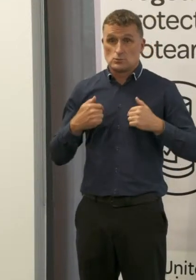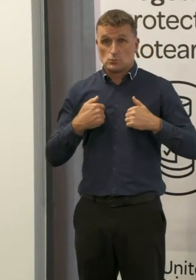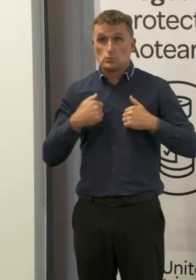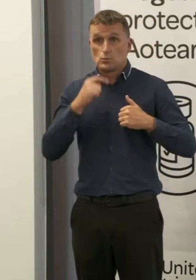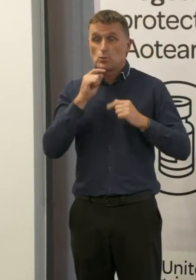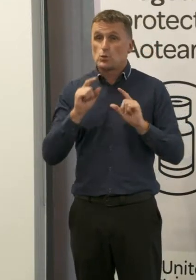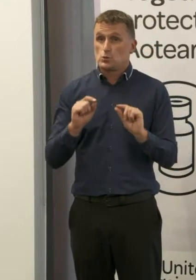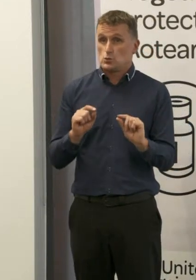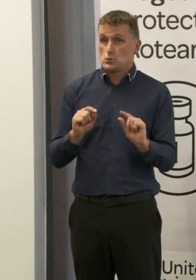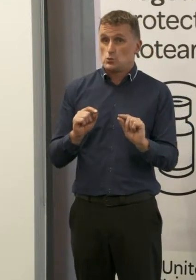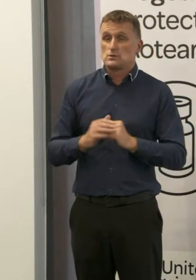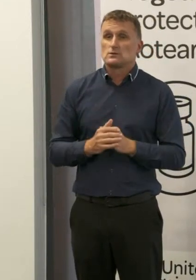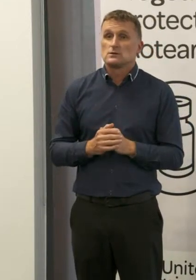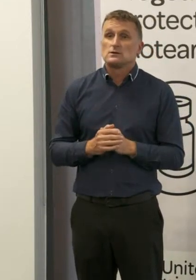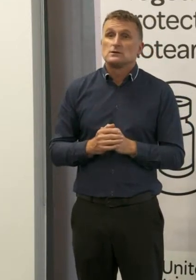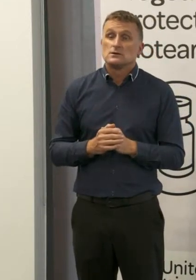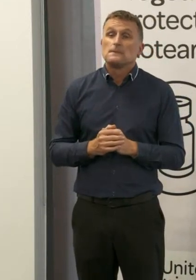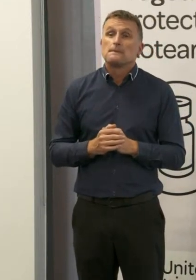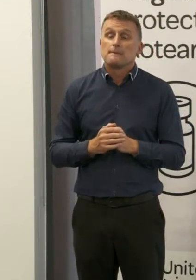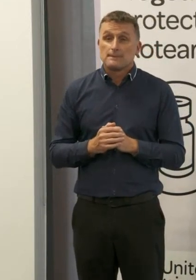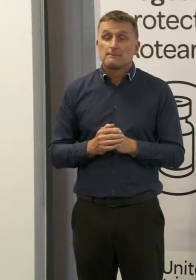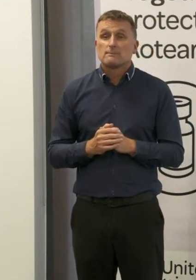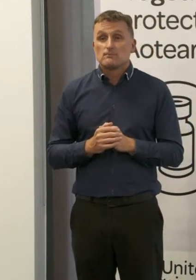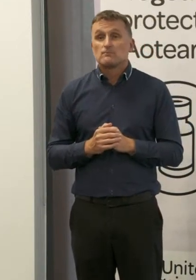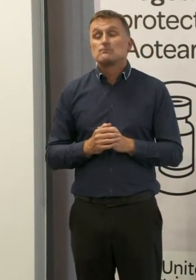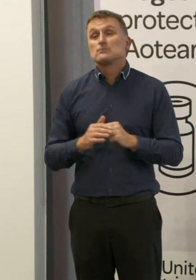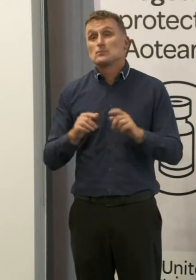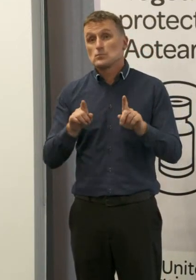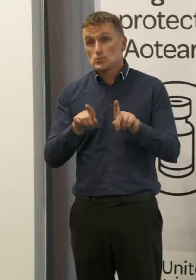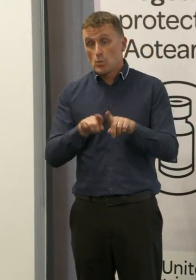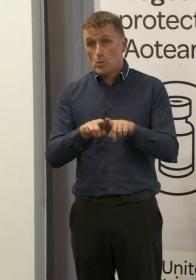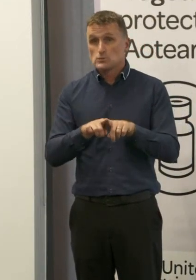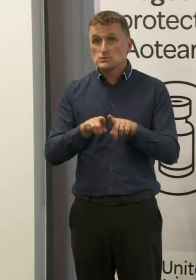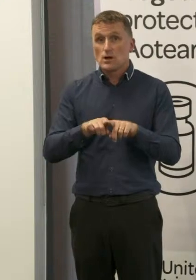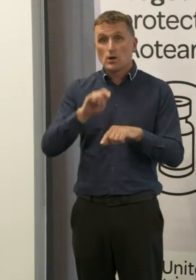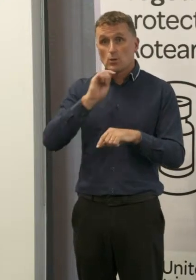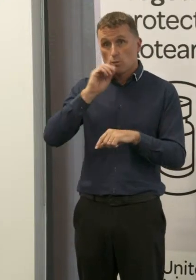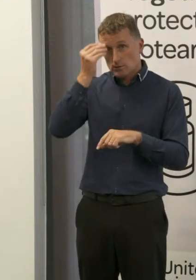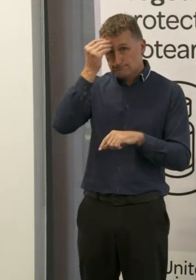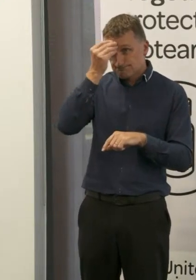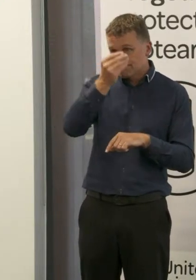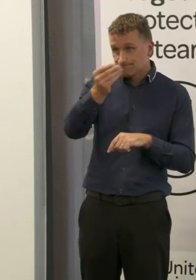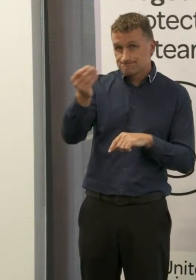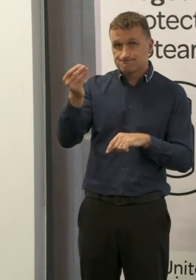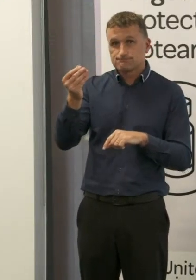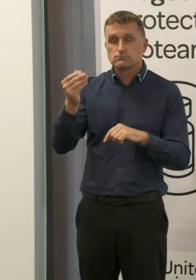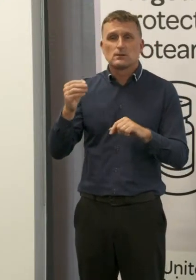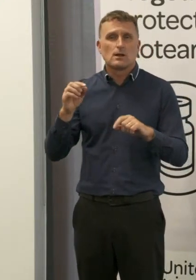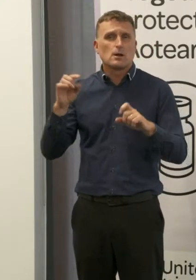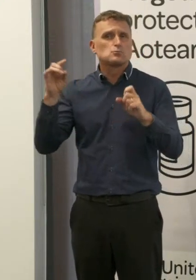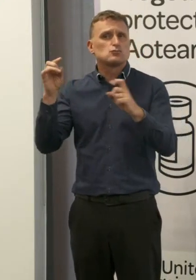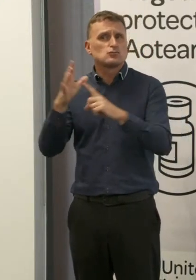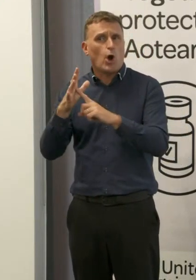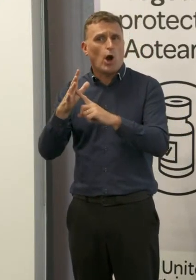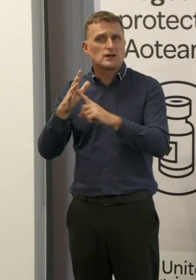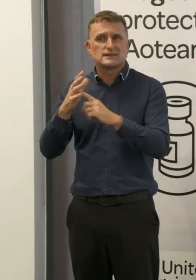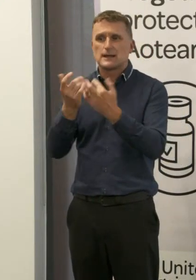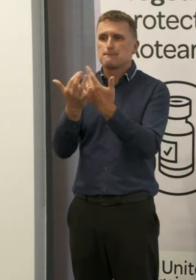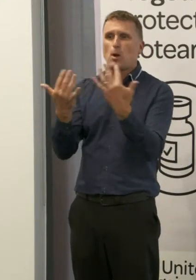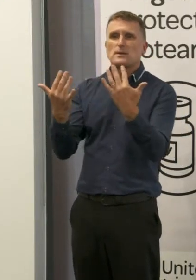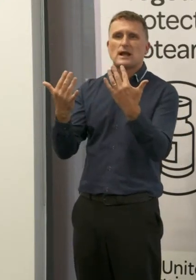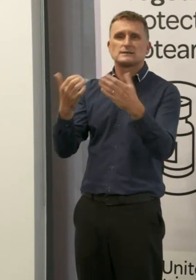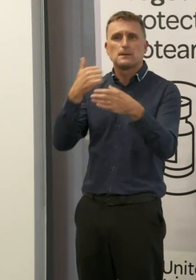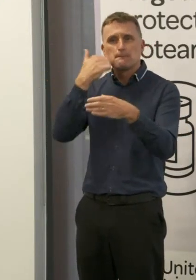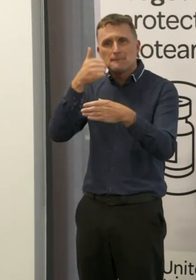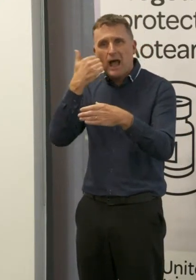that, again, just reinforcing the message, and this is for people, particularly from our priority population, so Māori, Pacifica,